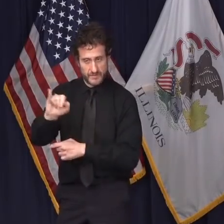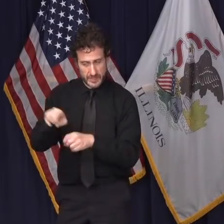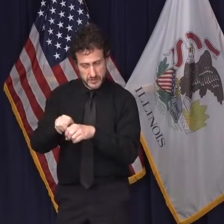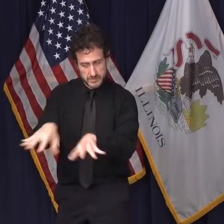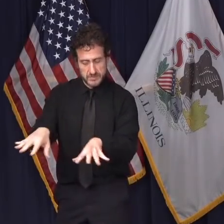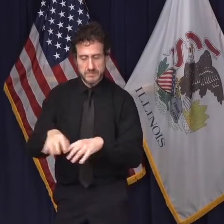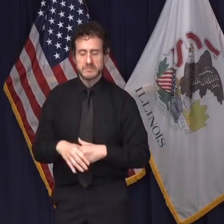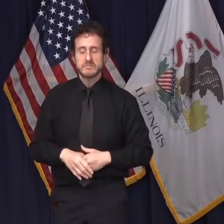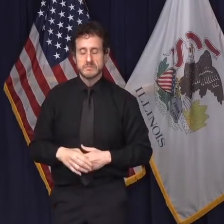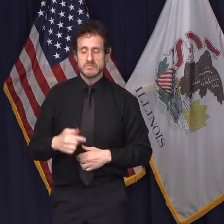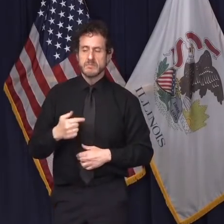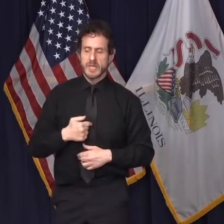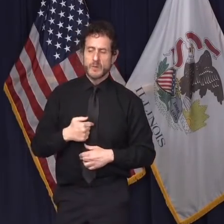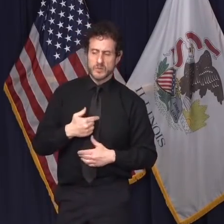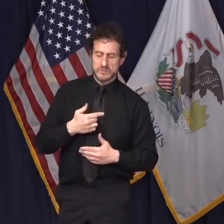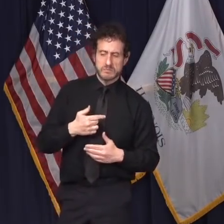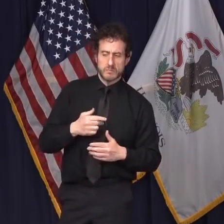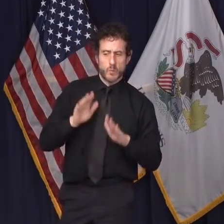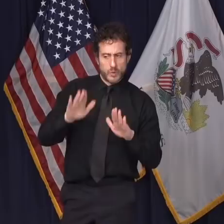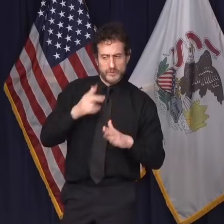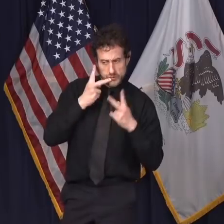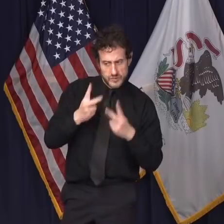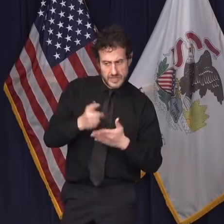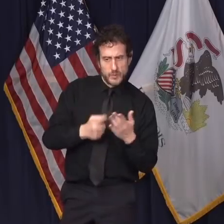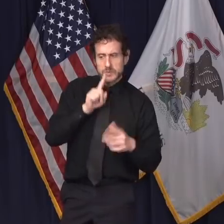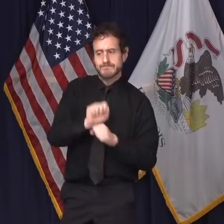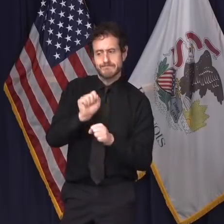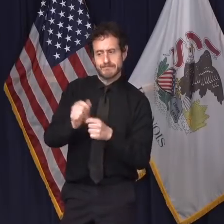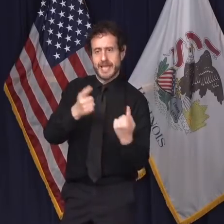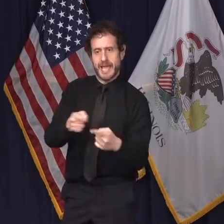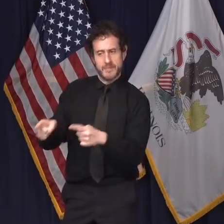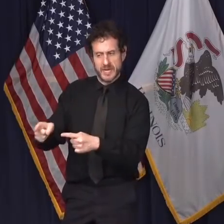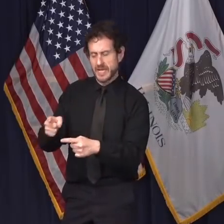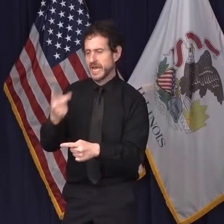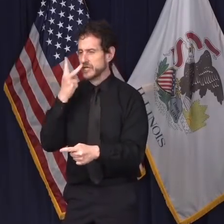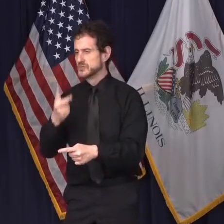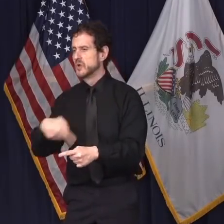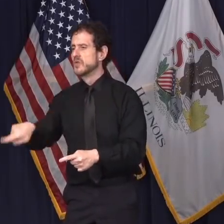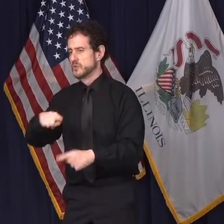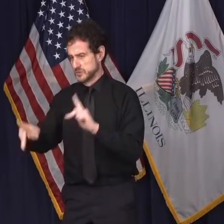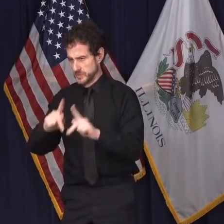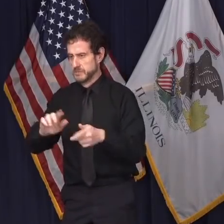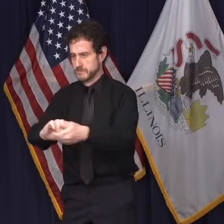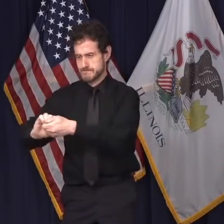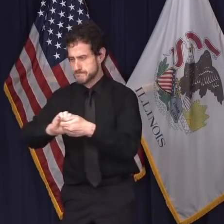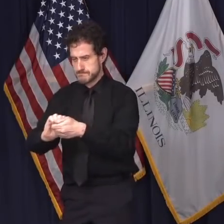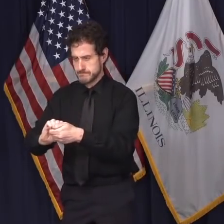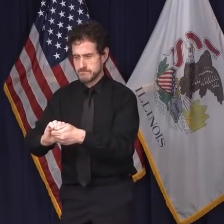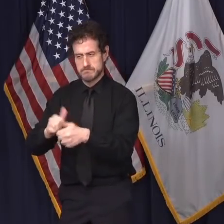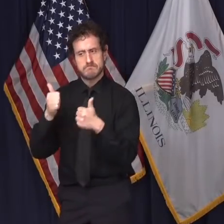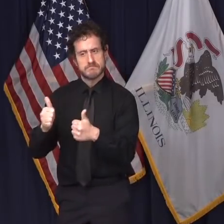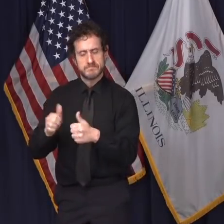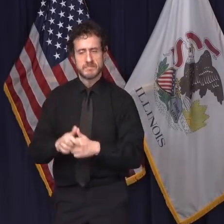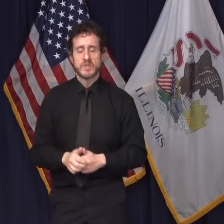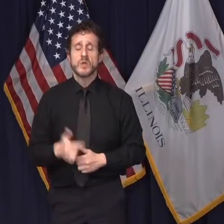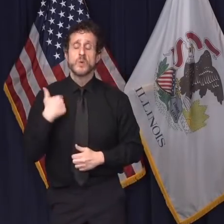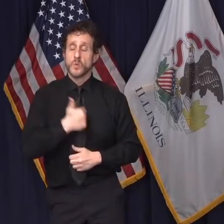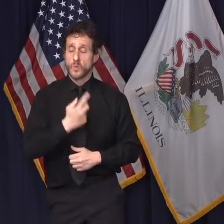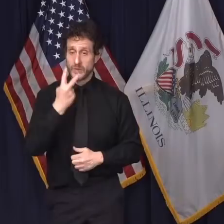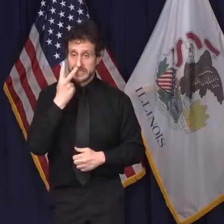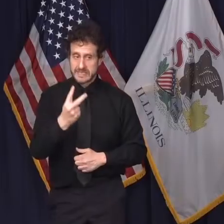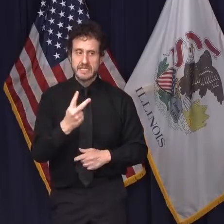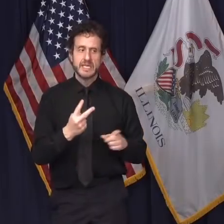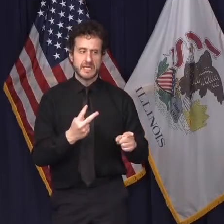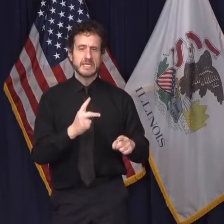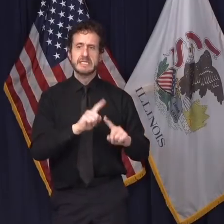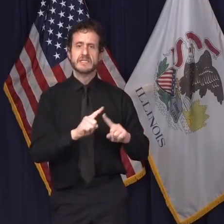happening, and it was a great example of collaboration. We do understand that the burden of disease in facilities